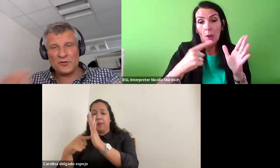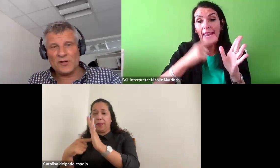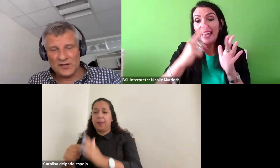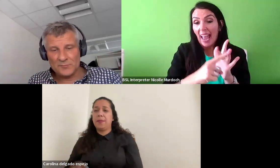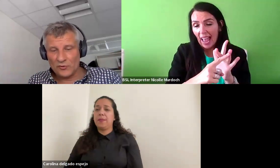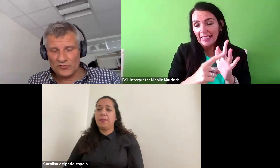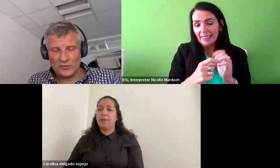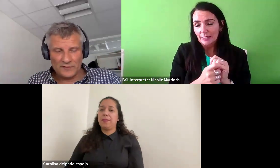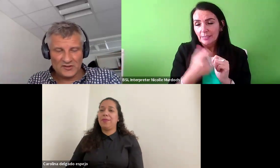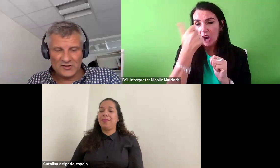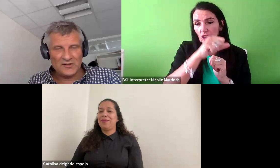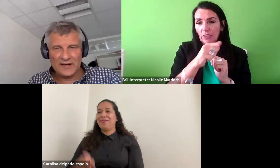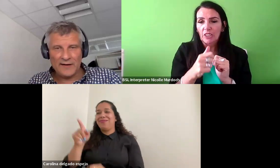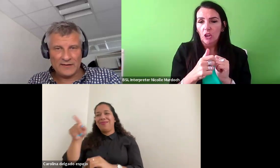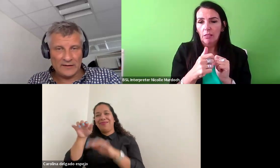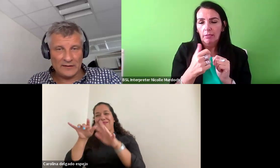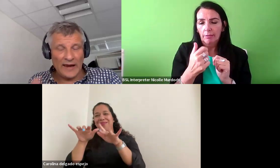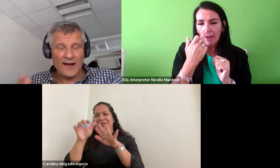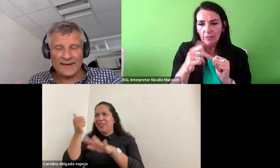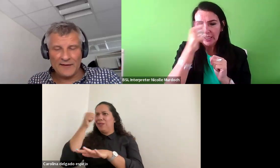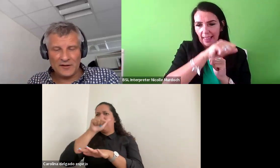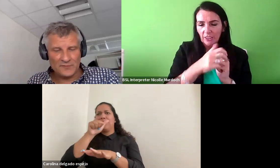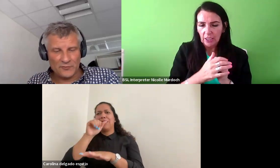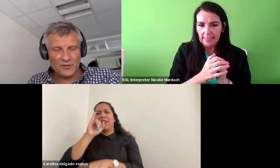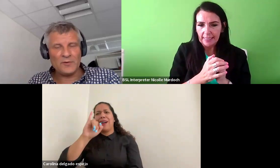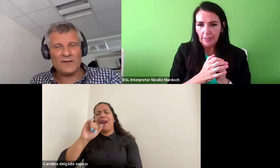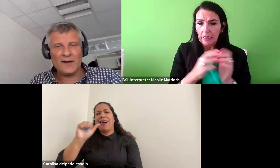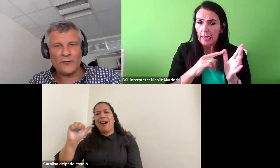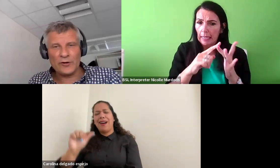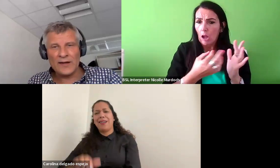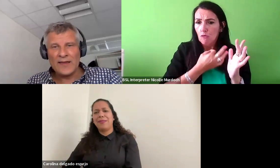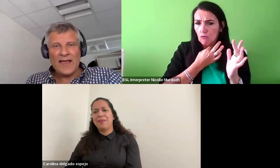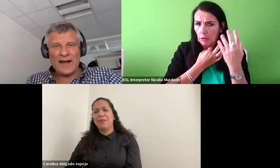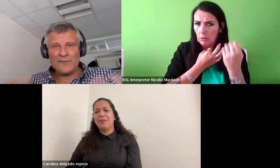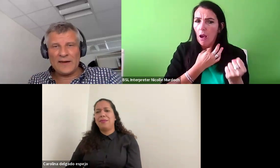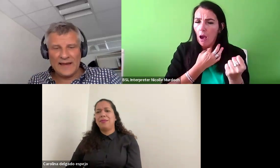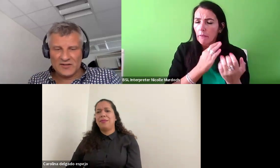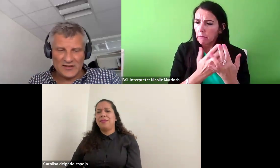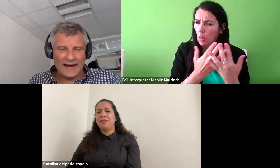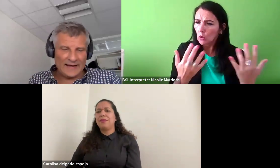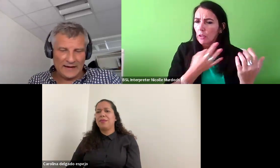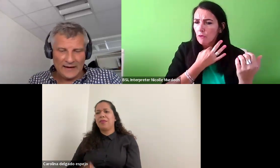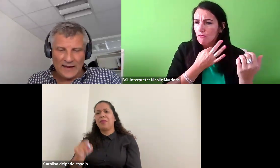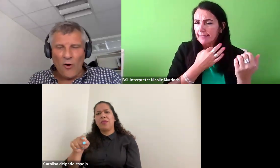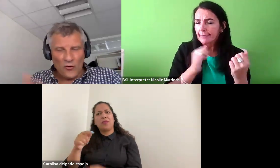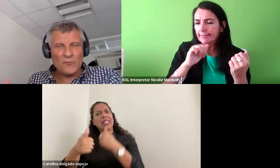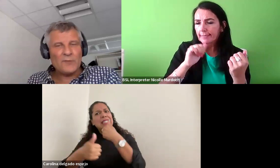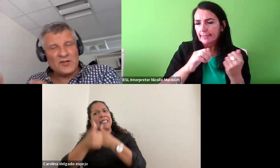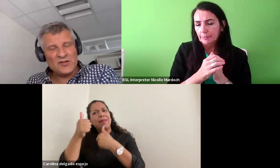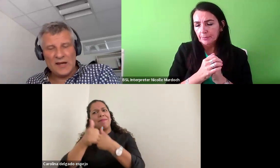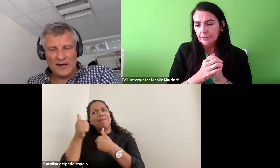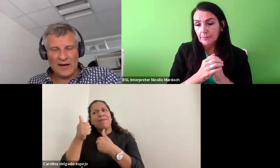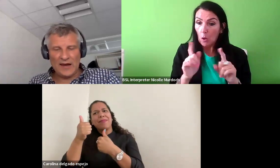the opportunities, but also the risks these AI carries for humanitarian work. And I think that's exactly